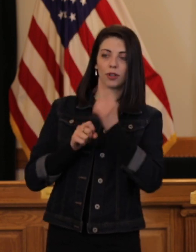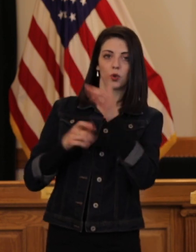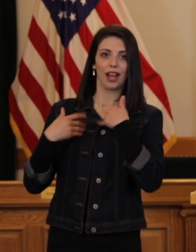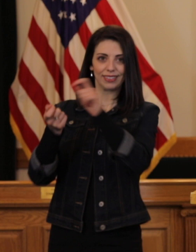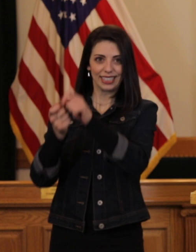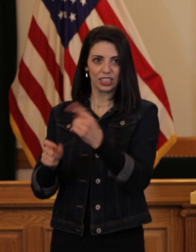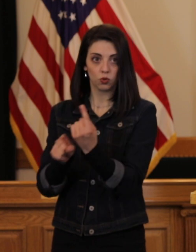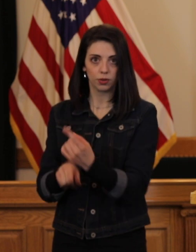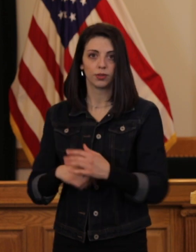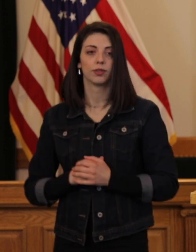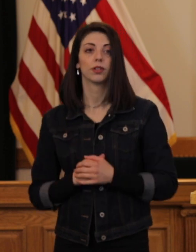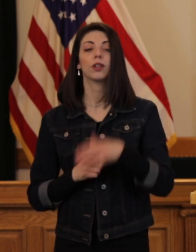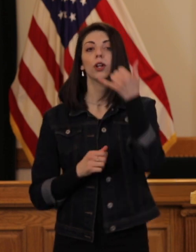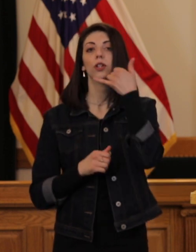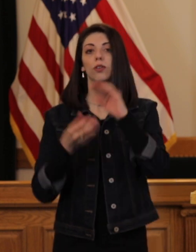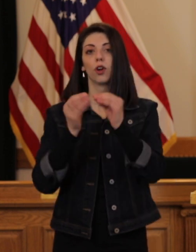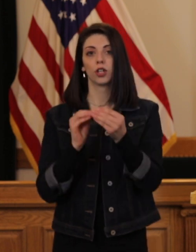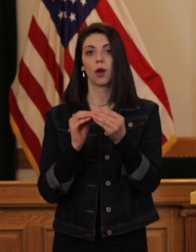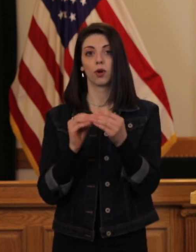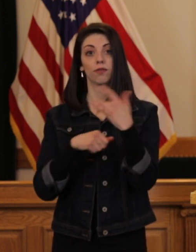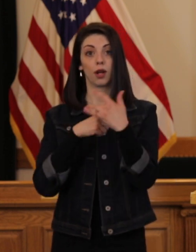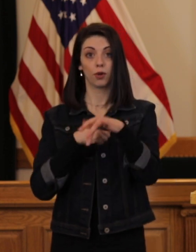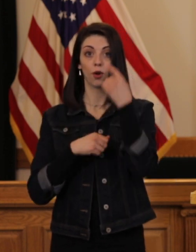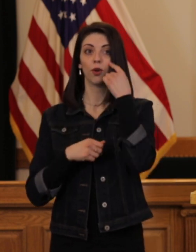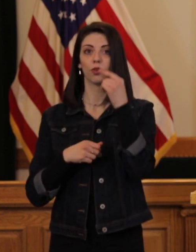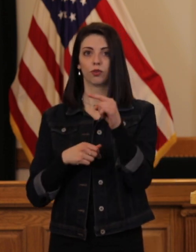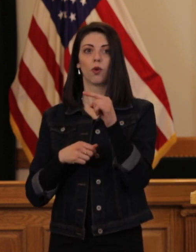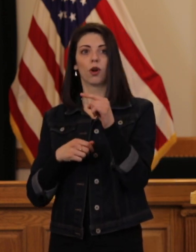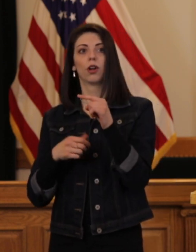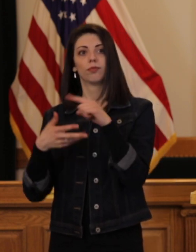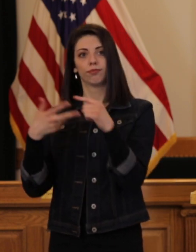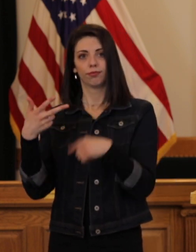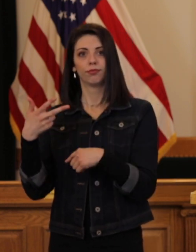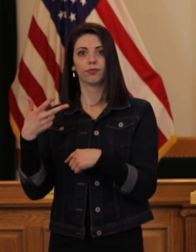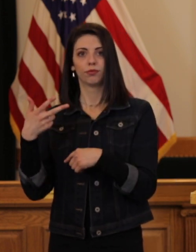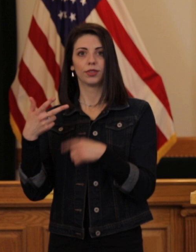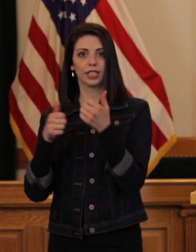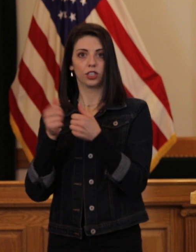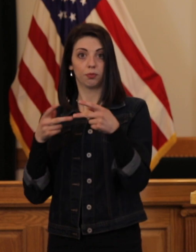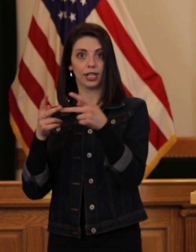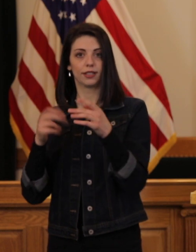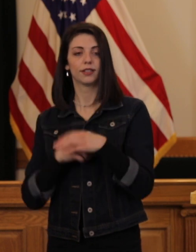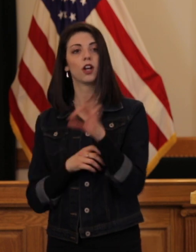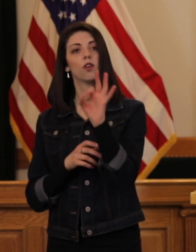numbers for each office are available on our county website and are as follows. Fulton,